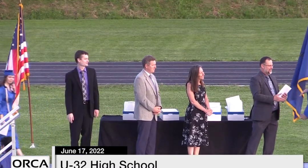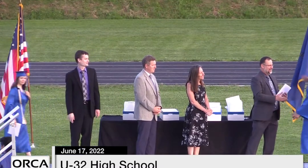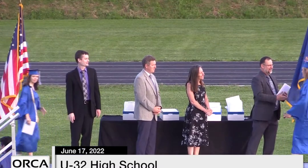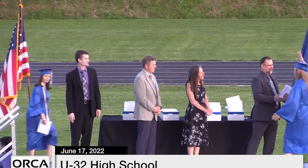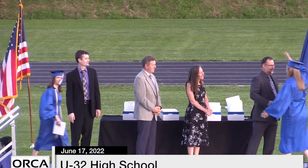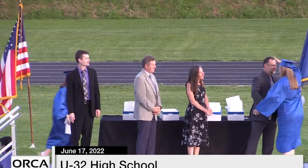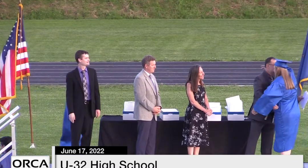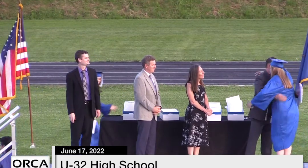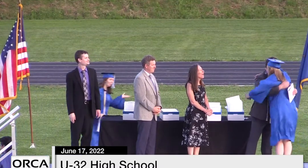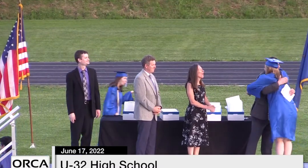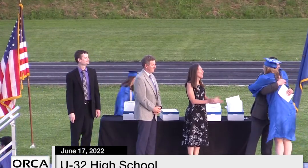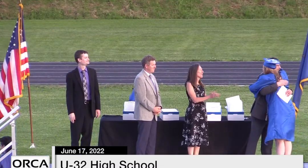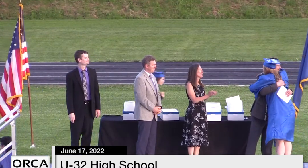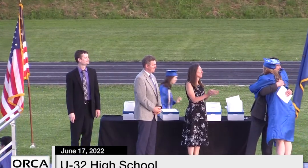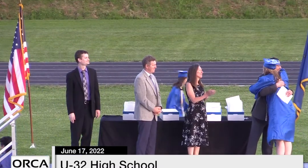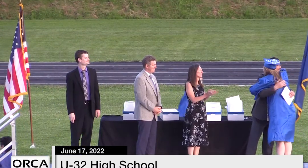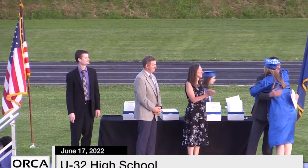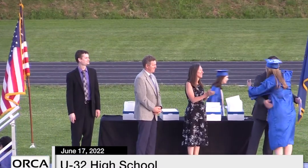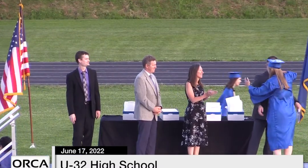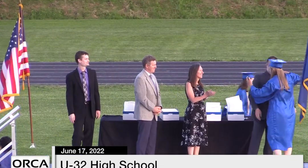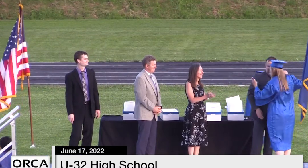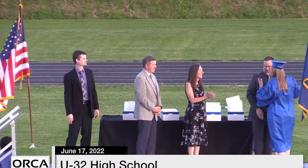Shane Andrew Irish.